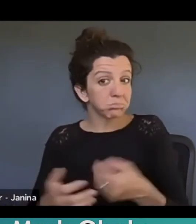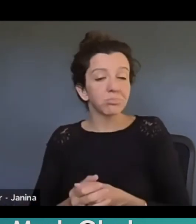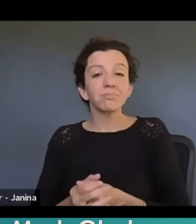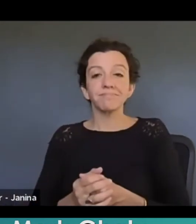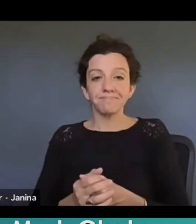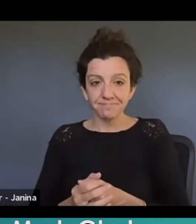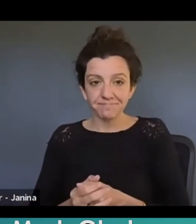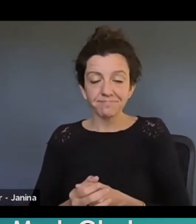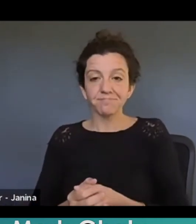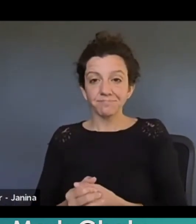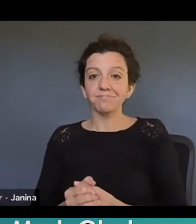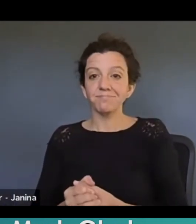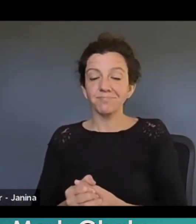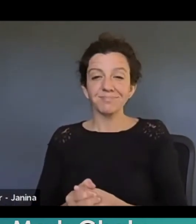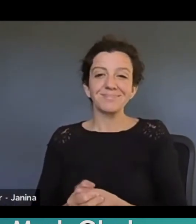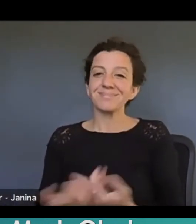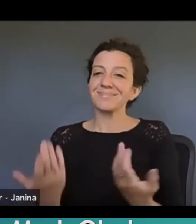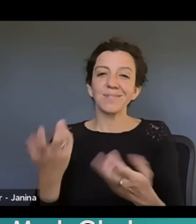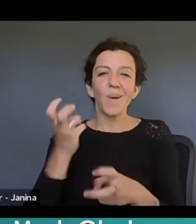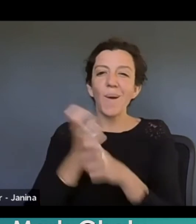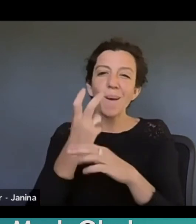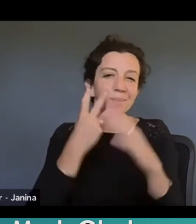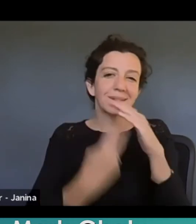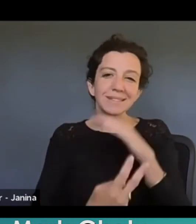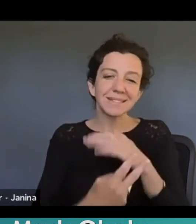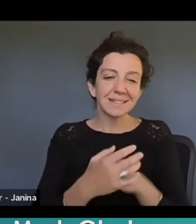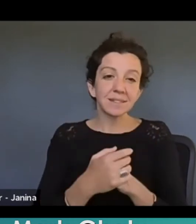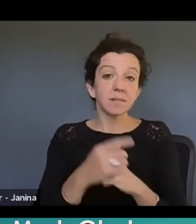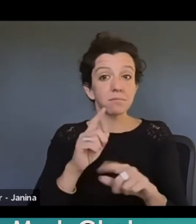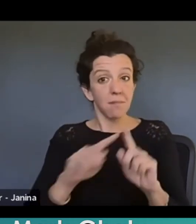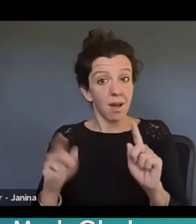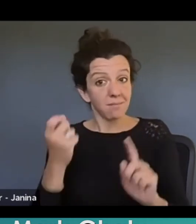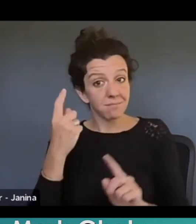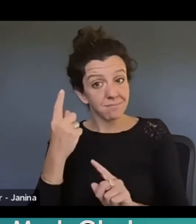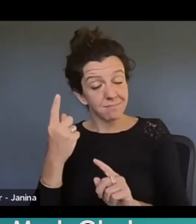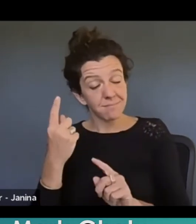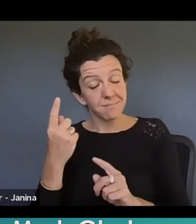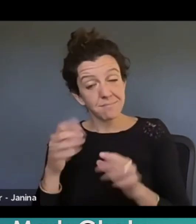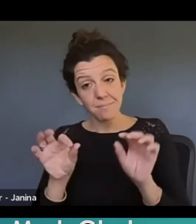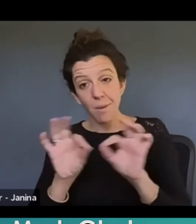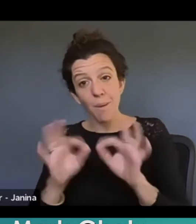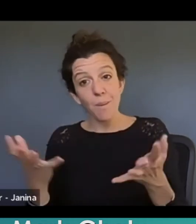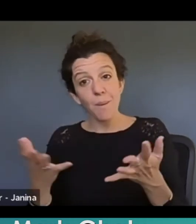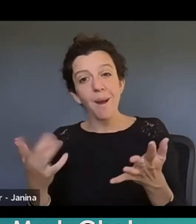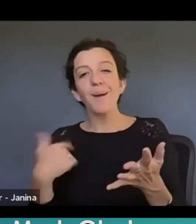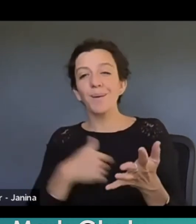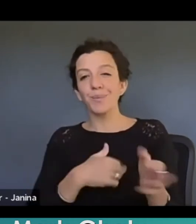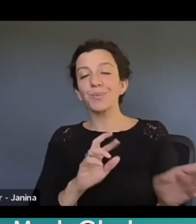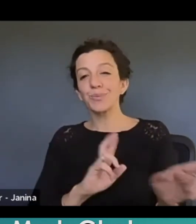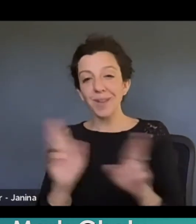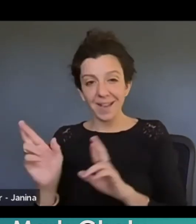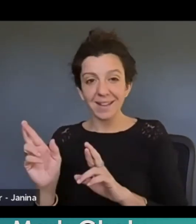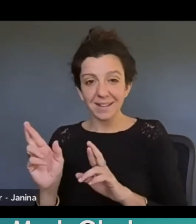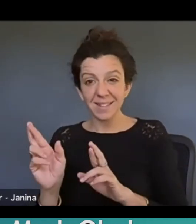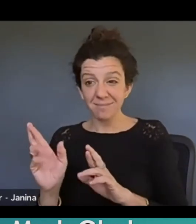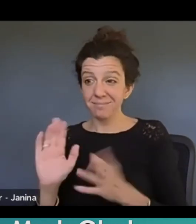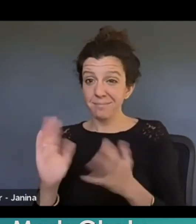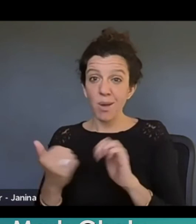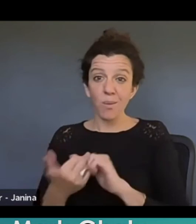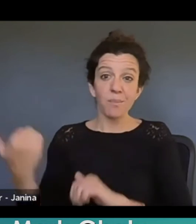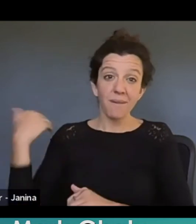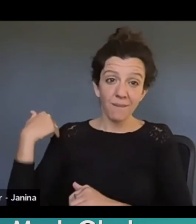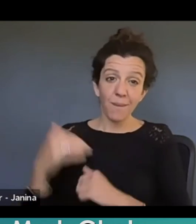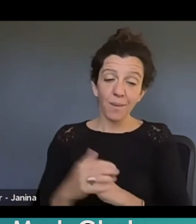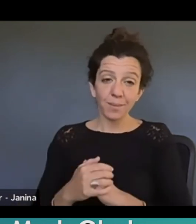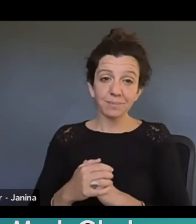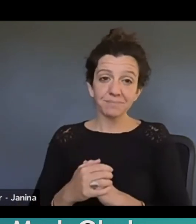are more prepared than we ever have been, right? We're ready on a number of levels. People talk, and many experts in our team our team